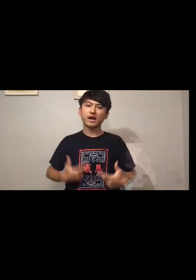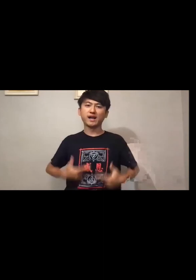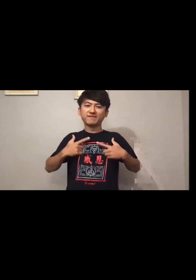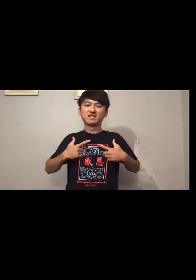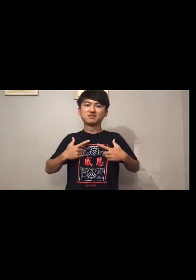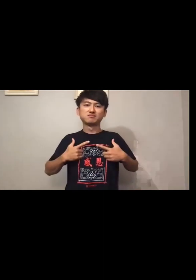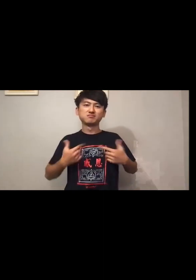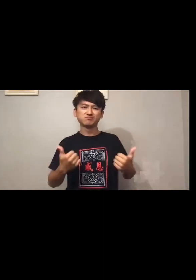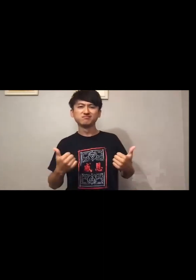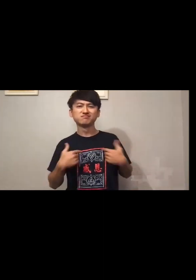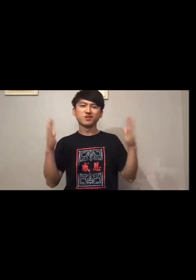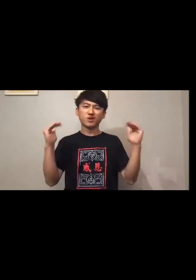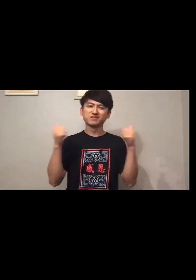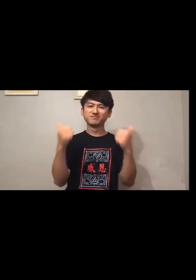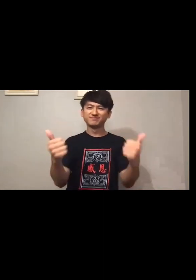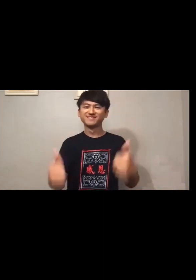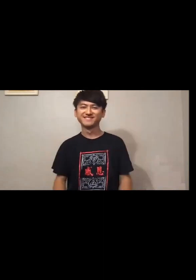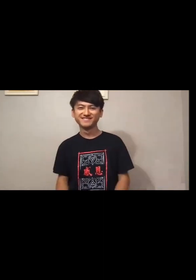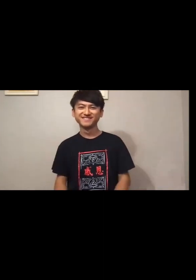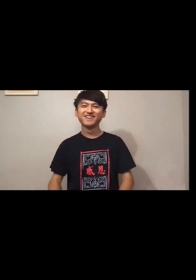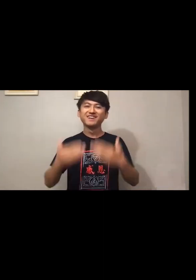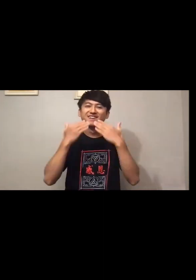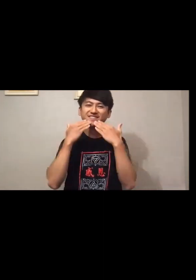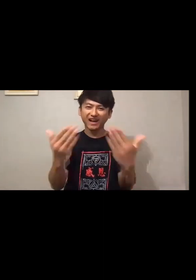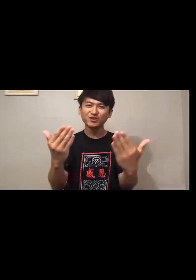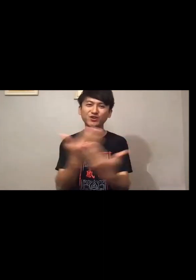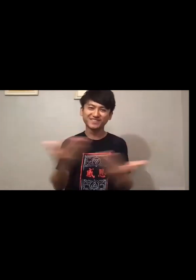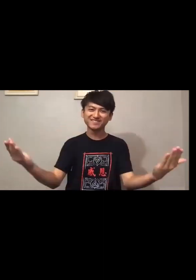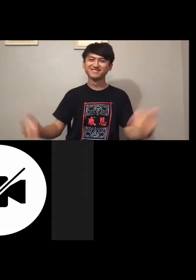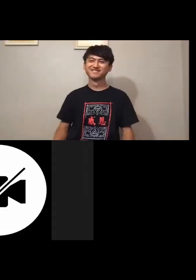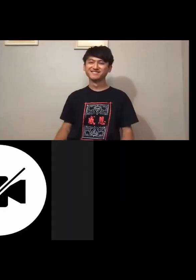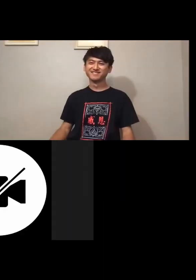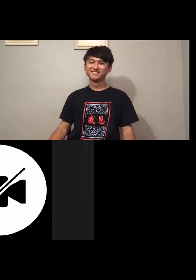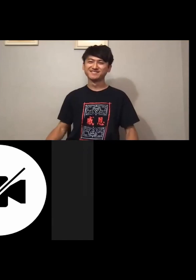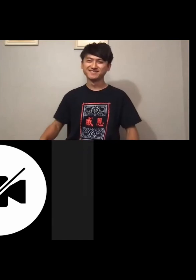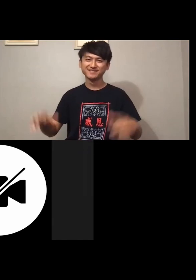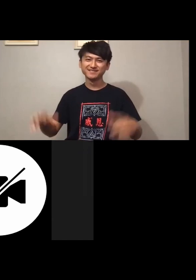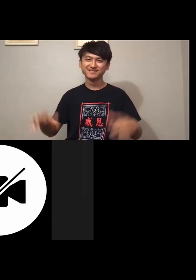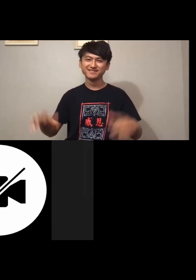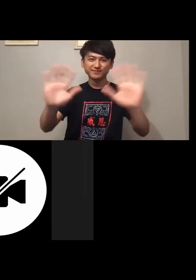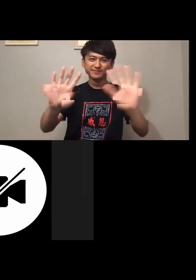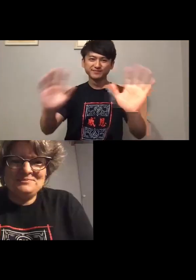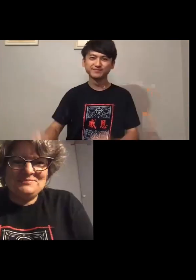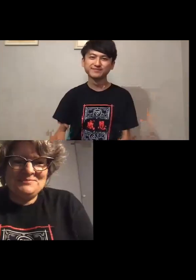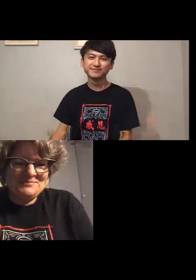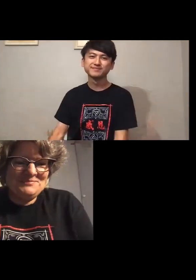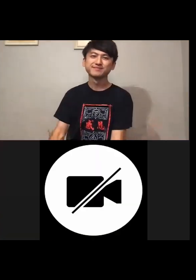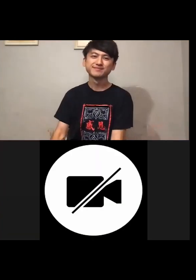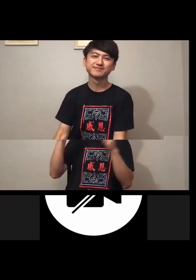more about deafness, the people who are deaf and blind. That is my hope. Thank you all so very